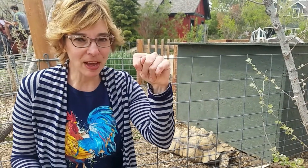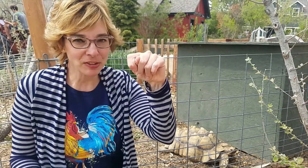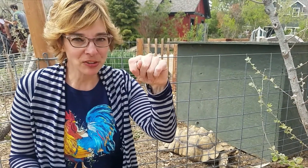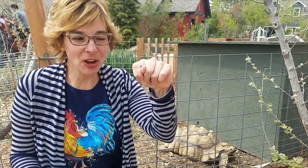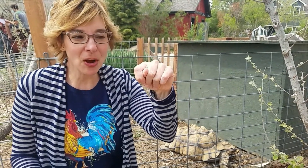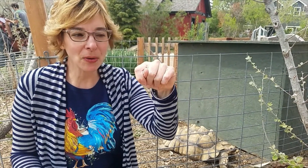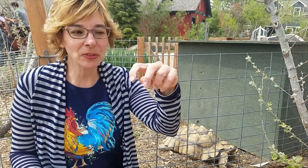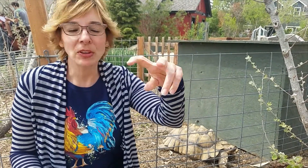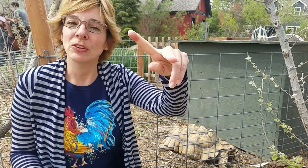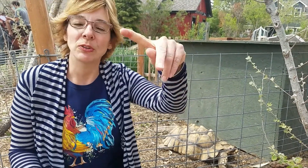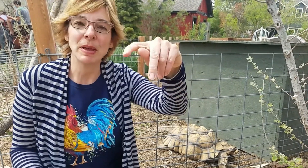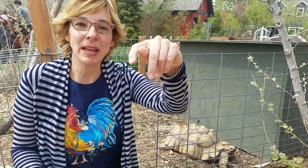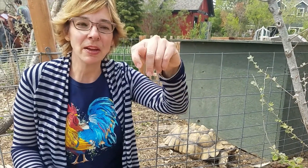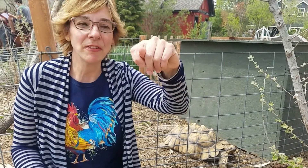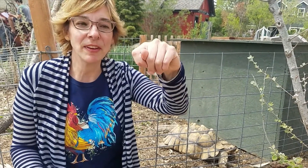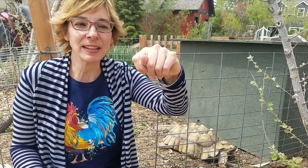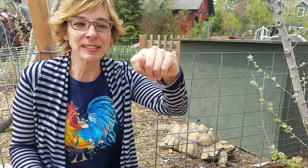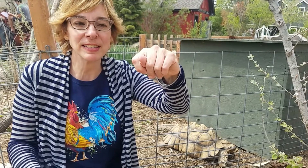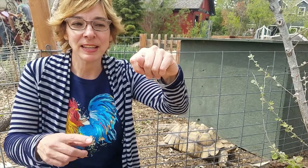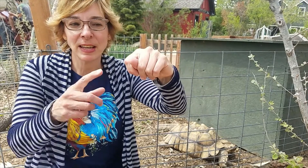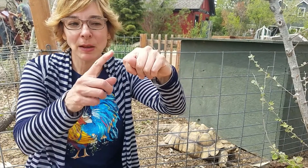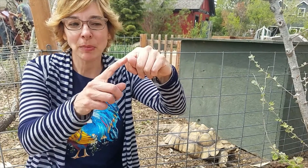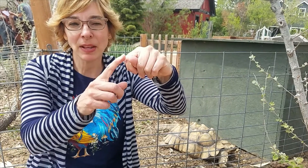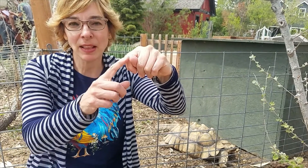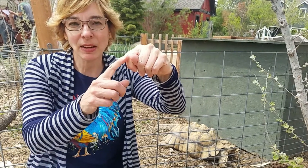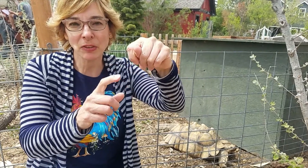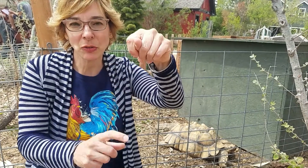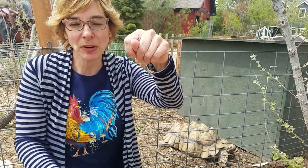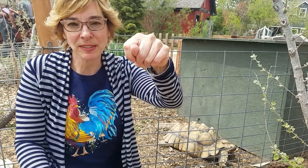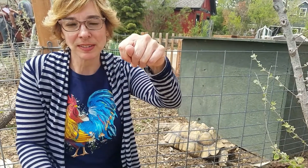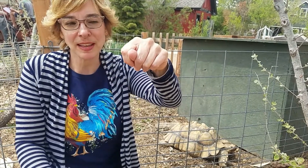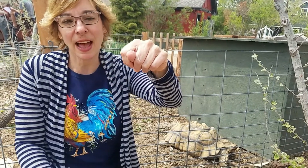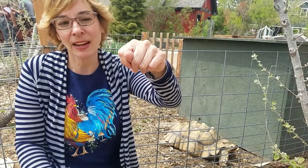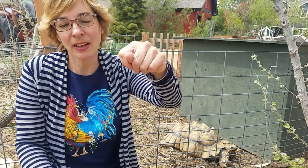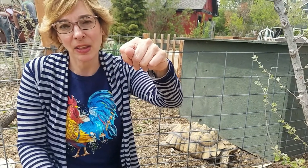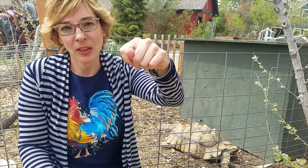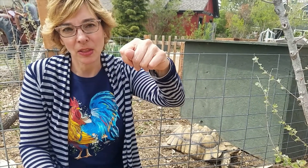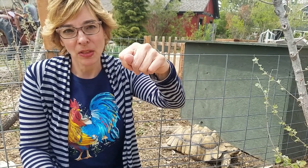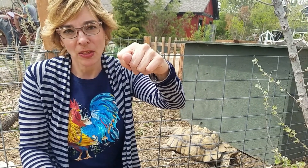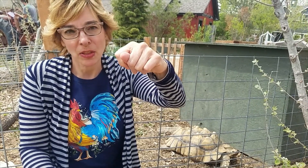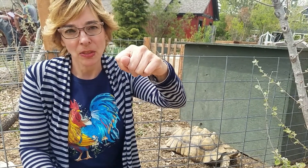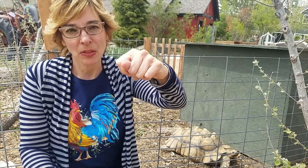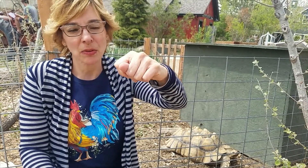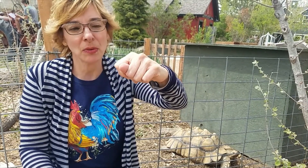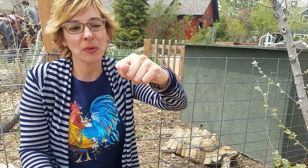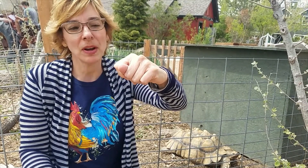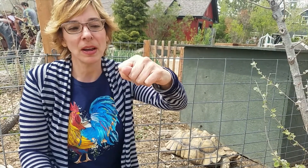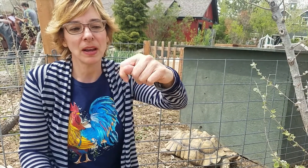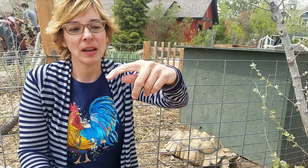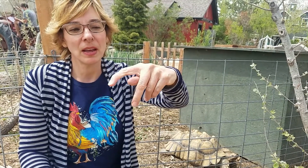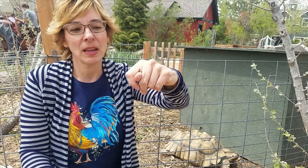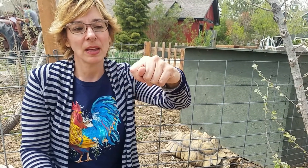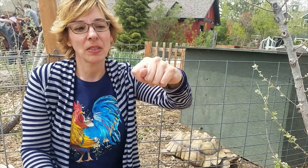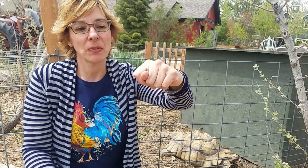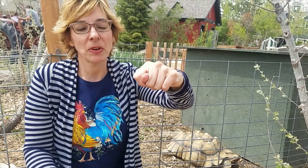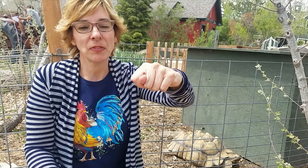your nose. So making a fist and putting the little tortoise's head through your